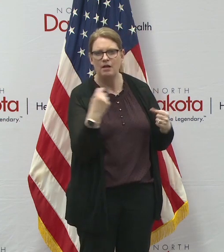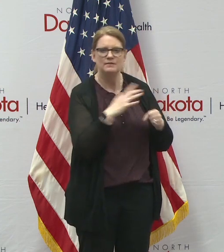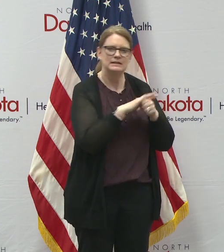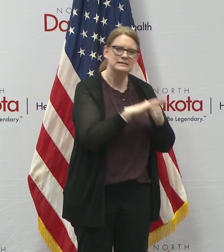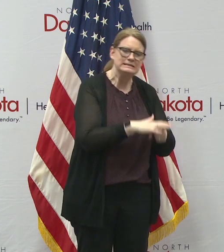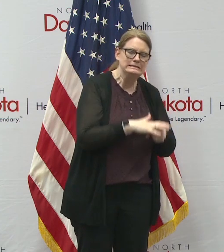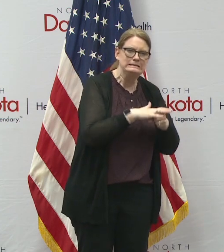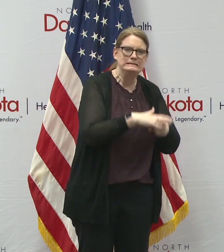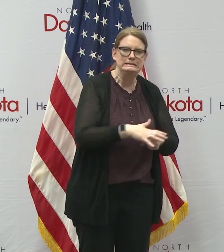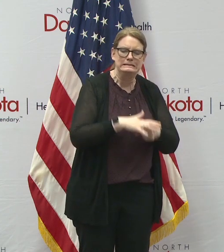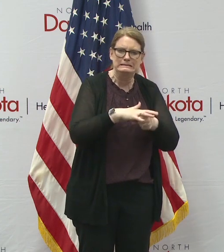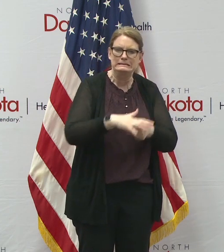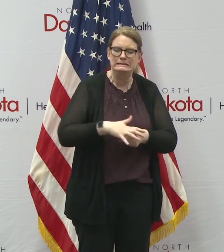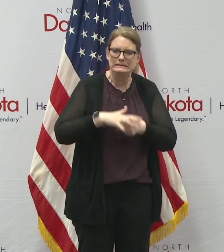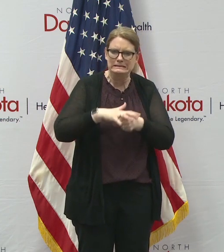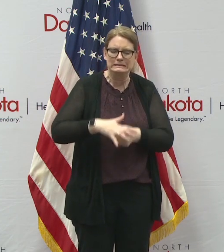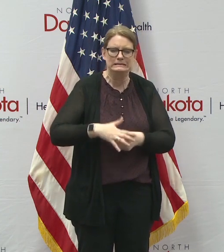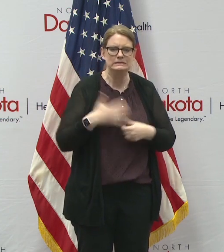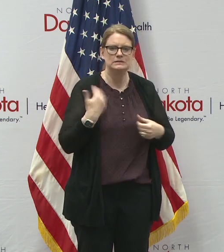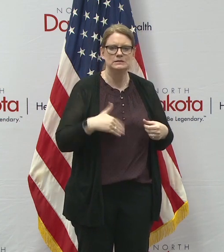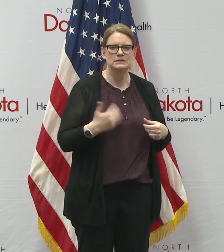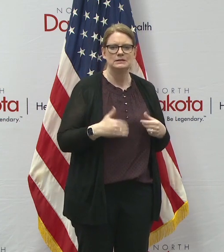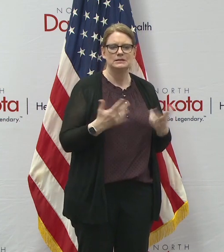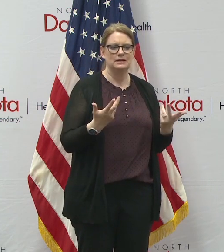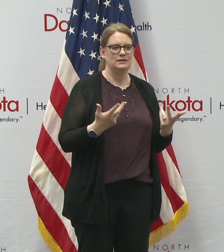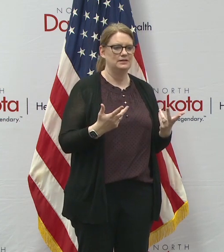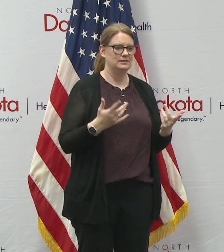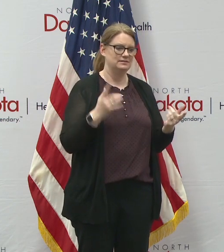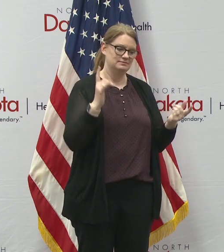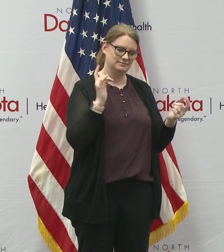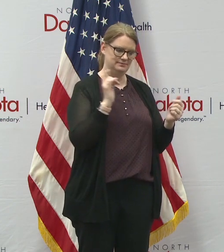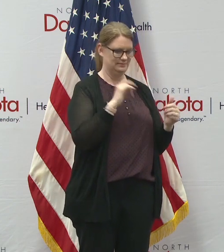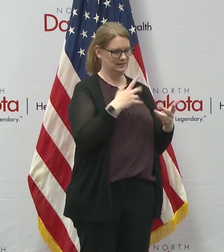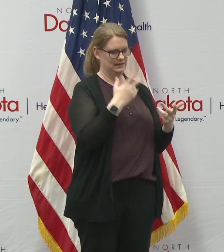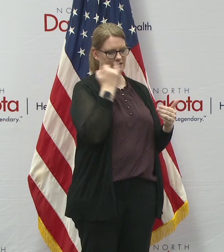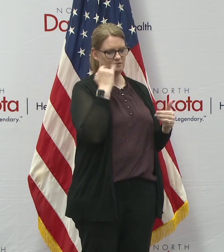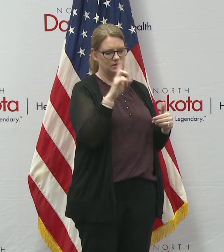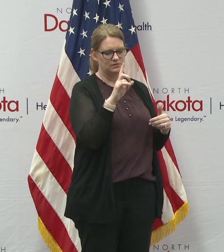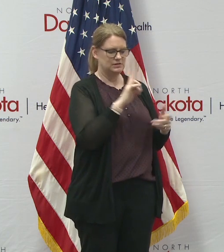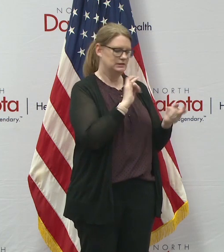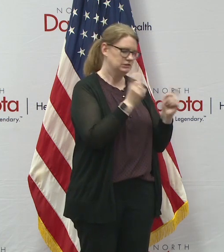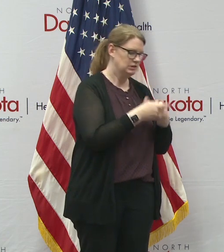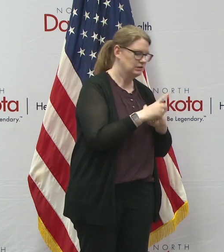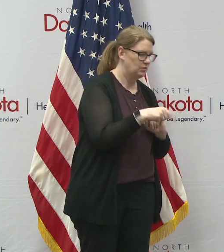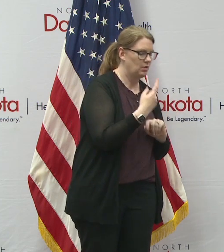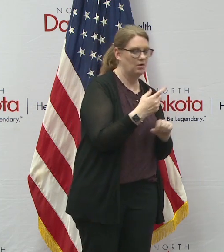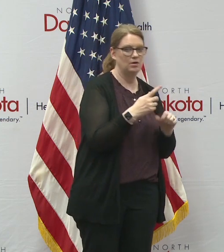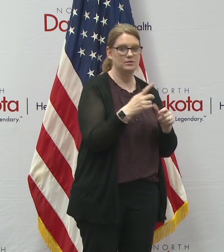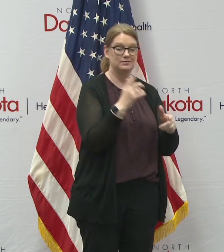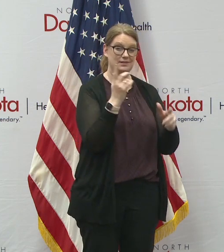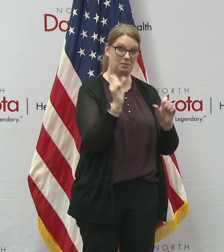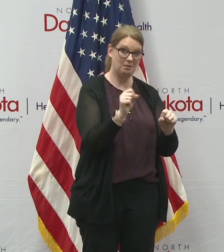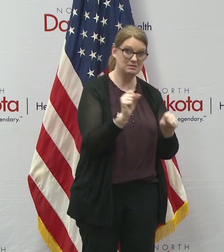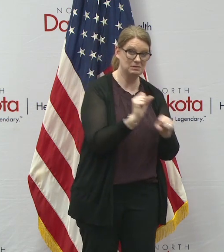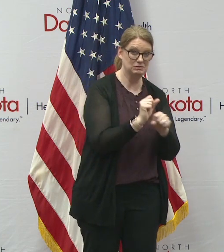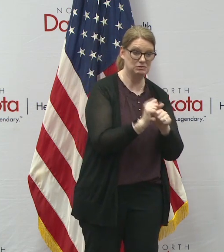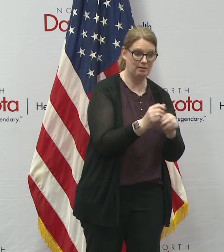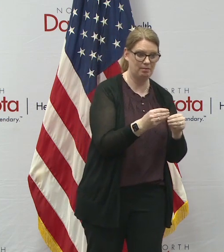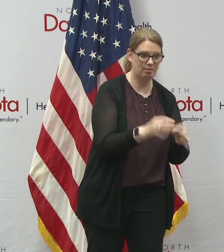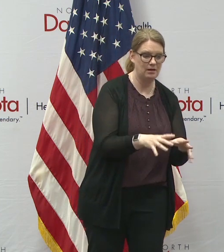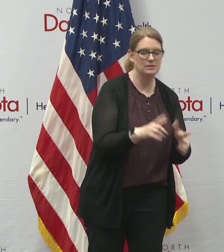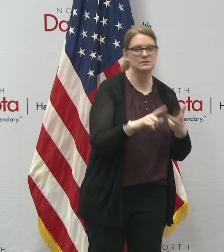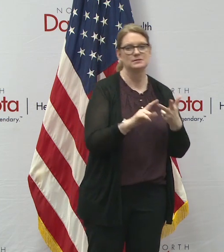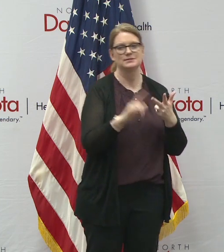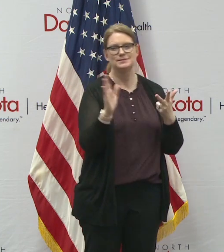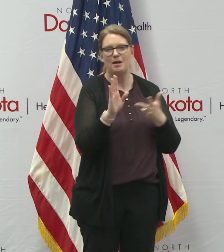that are going on when people have undergoing just change by itself, potential job loss, small business owners,